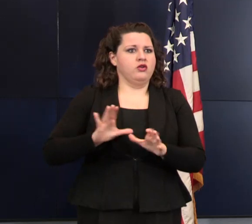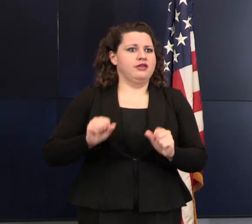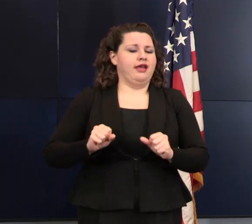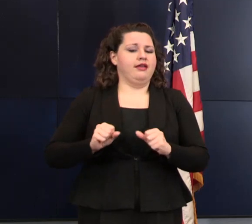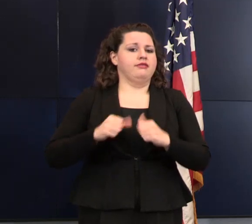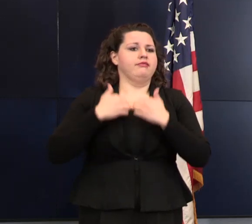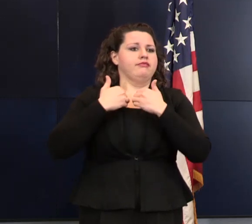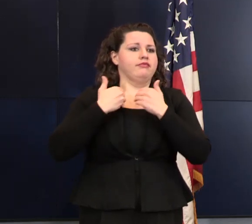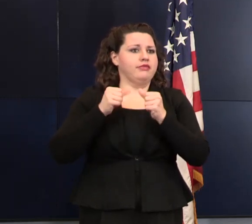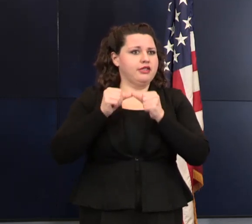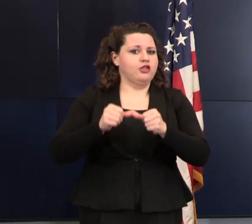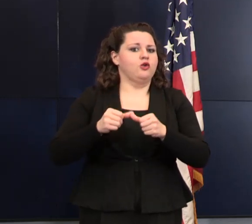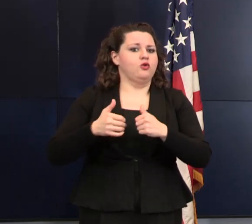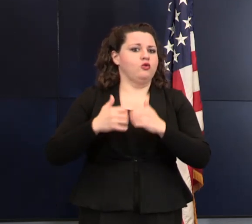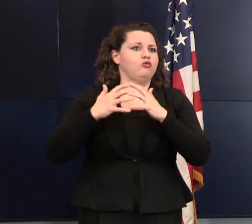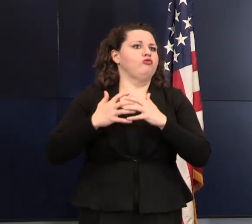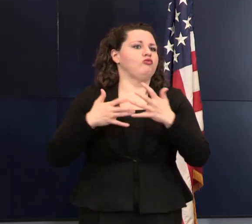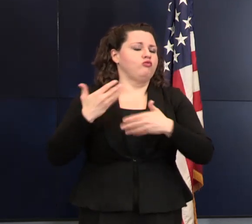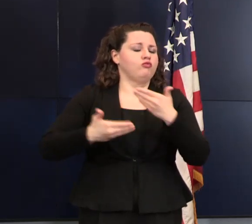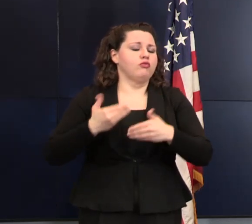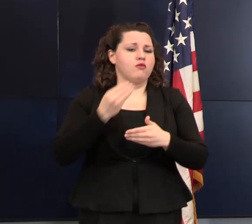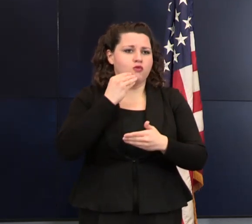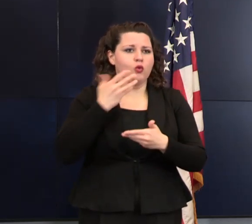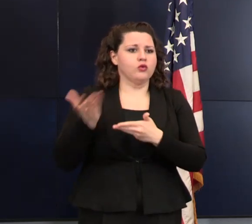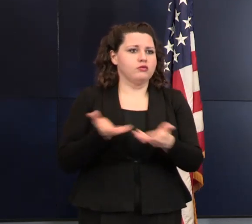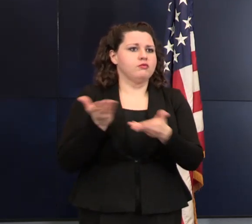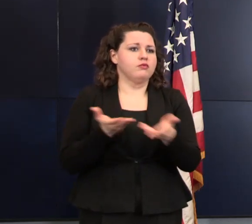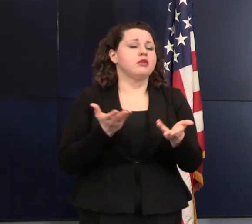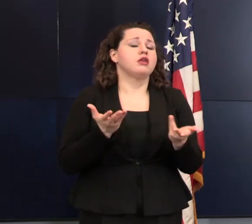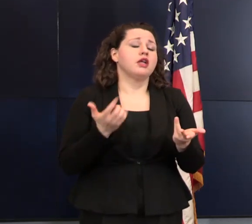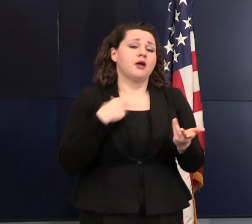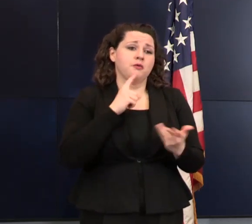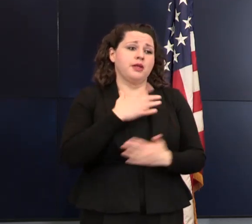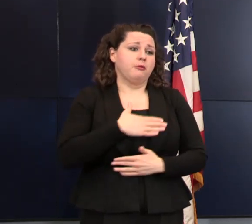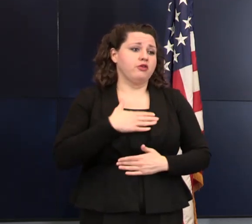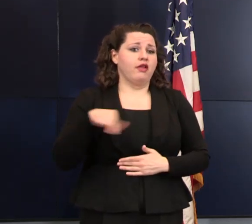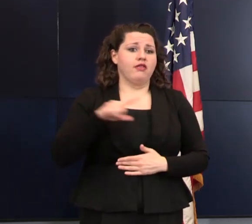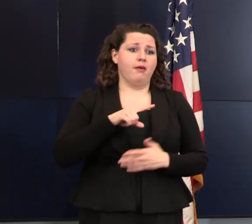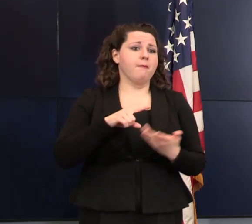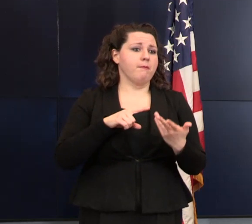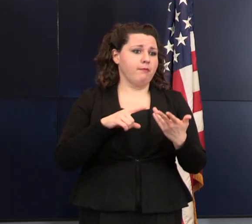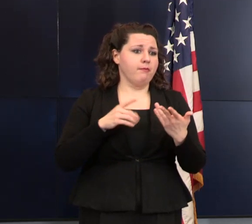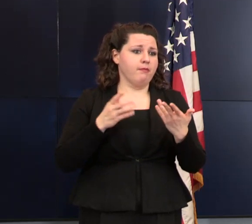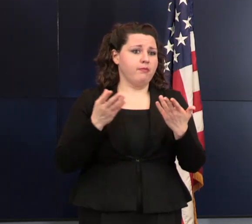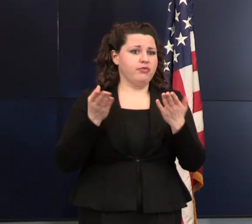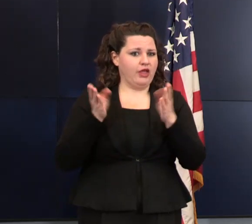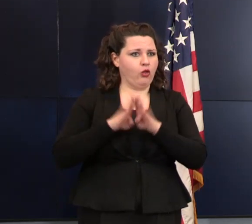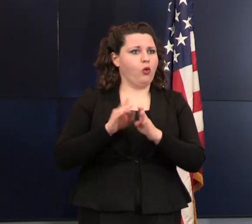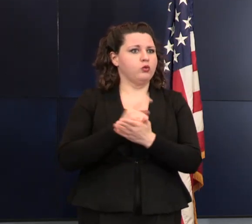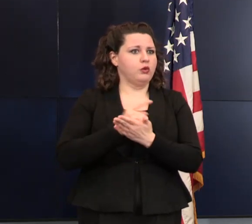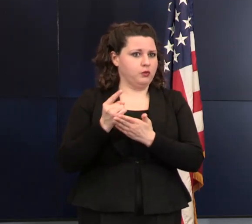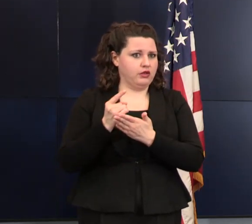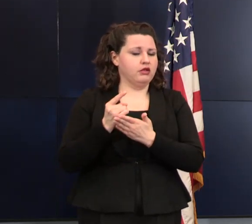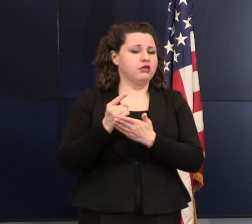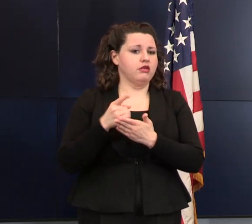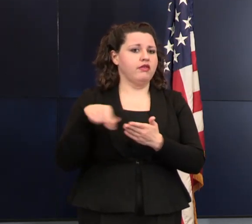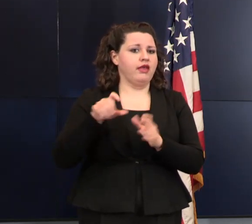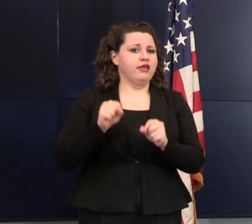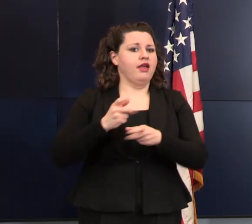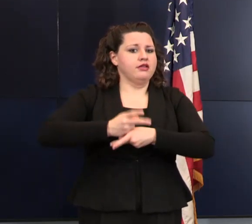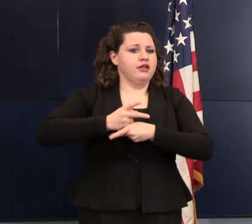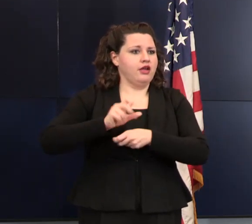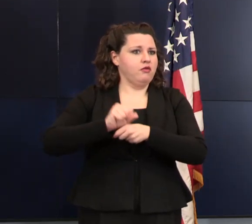to keep that food supply chain moving. And I do appreciate them closing down for a week so that they can take care of